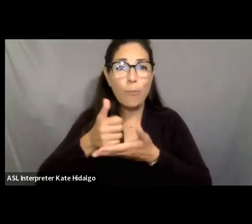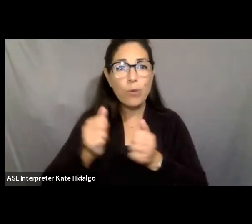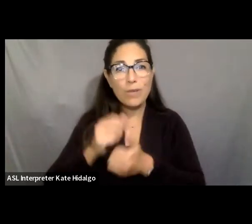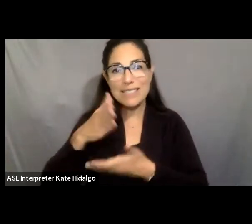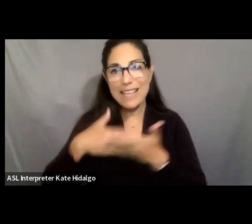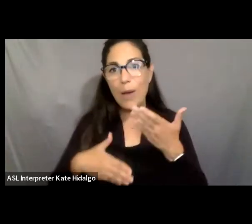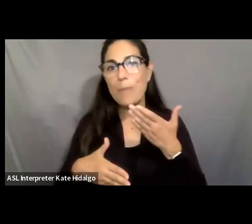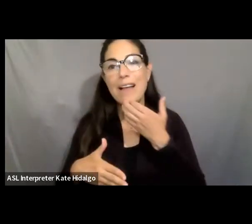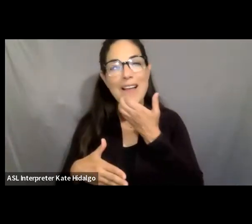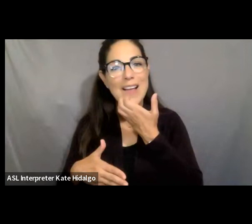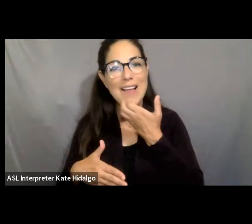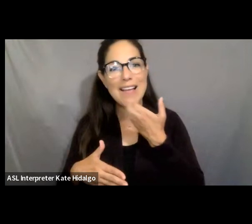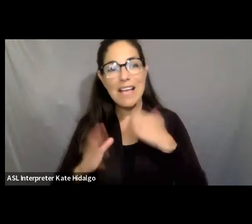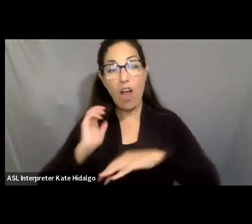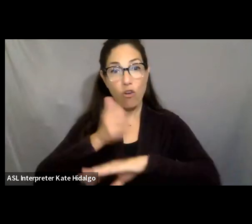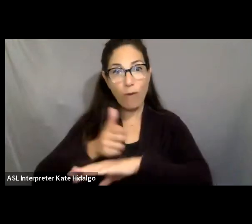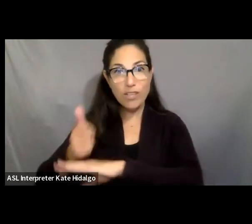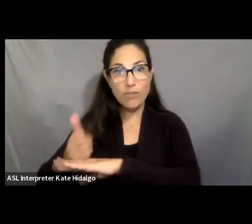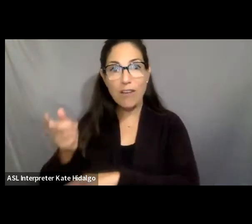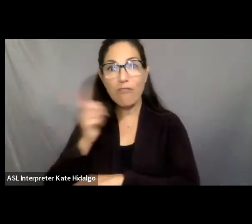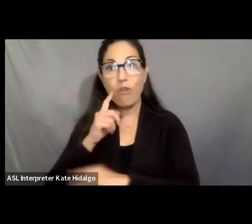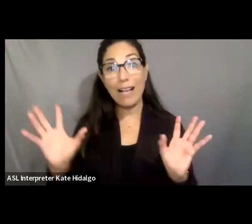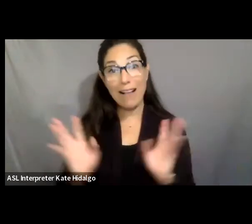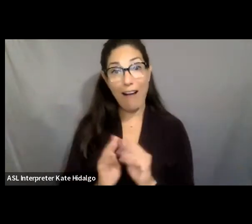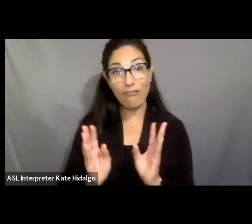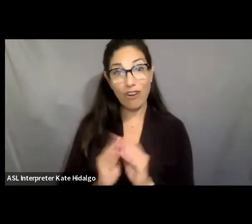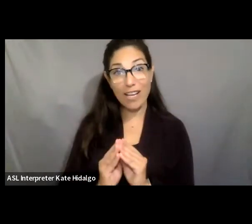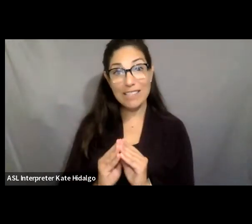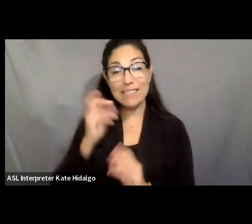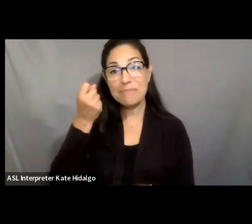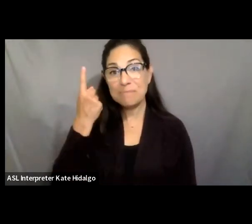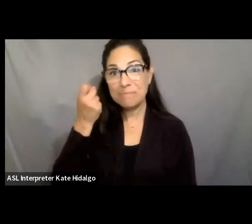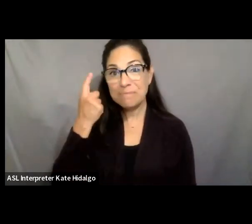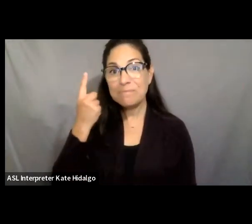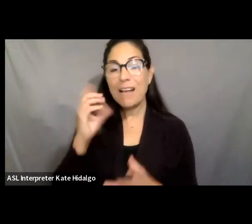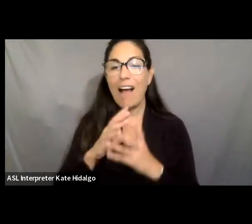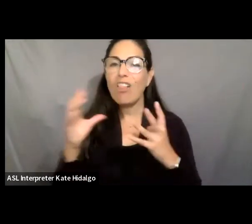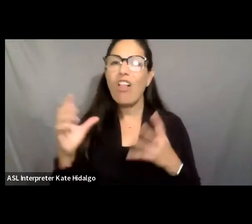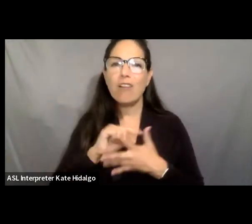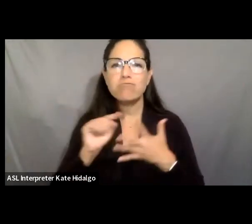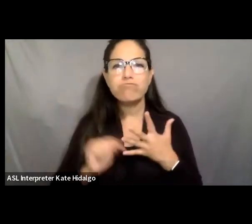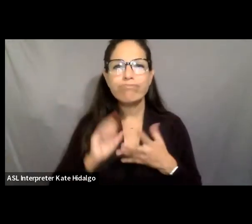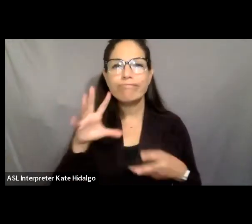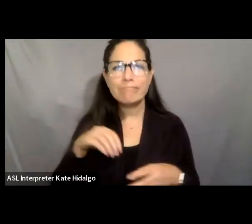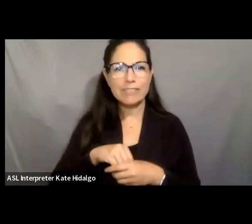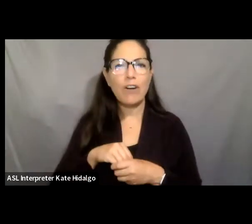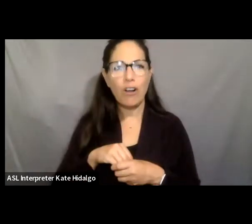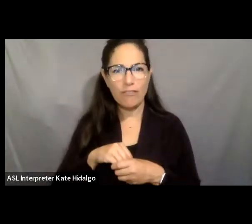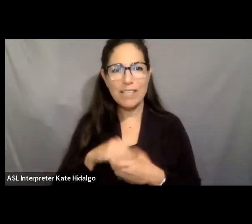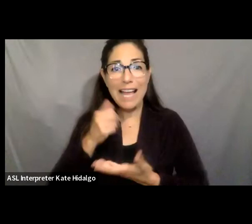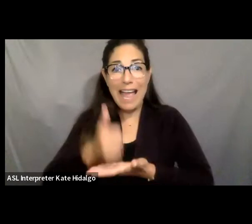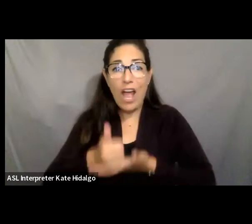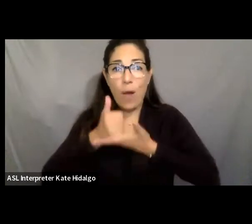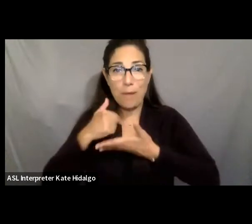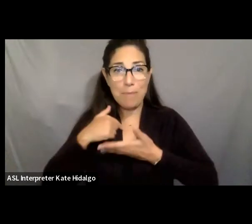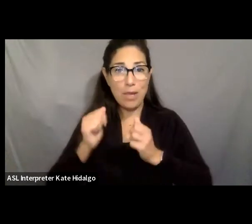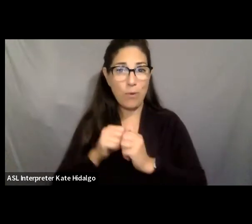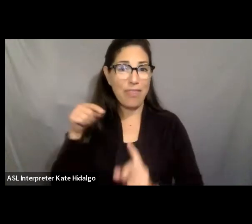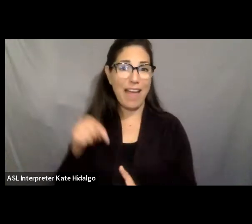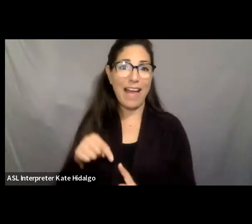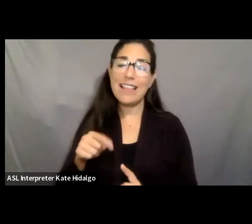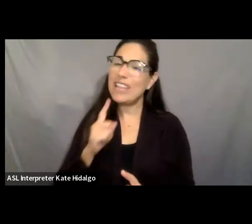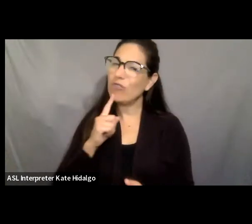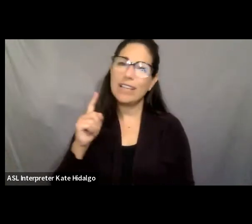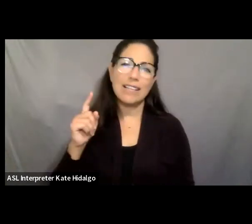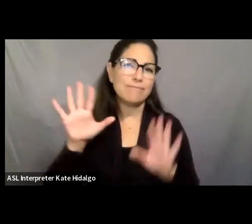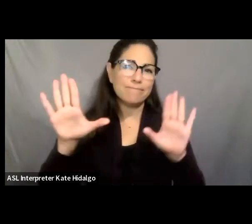some arrangements for a conference. And I know that there's a lot that goes into helping me out with that. So they're just